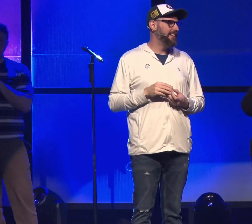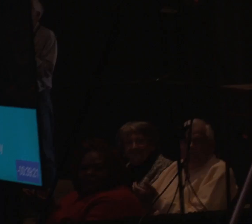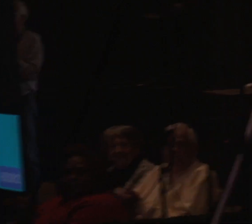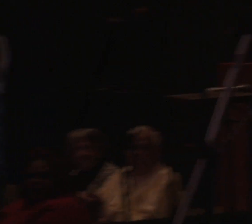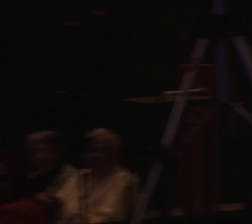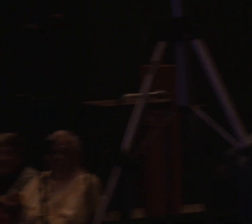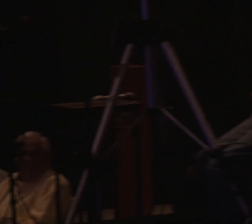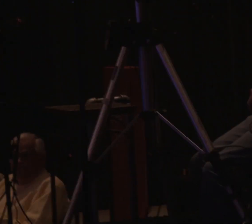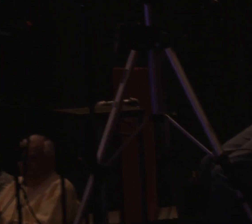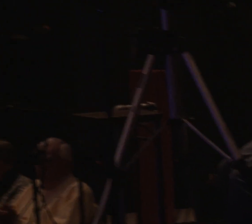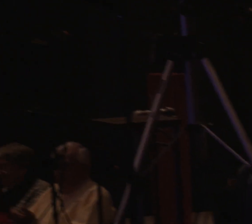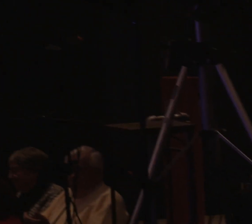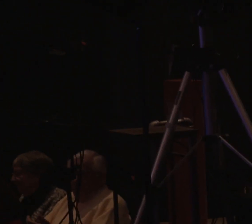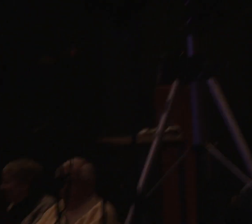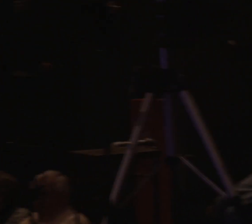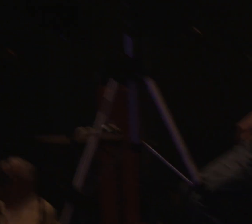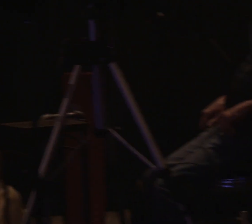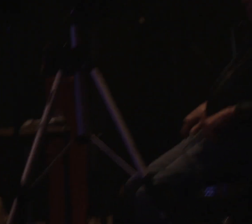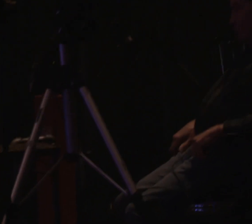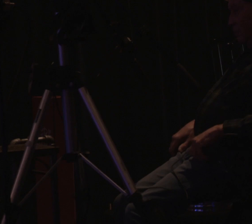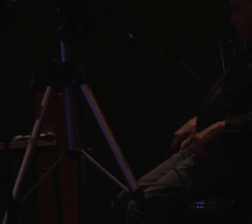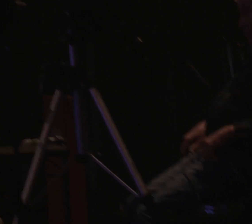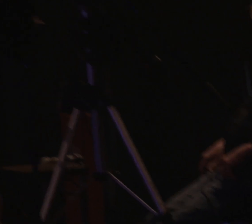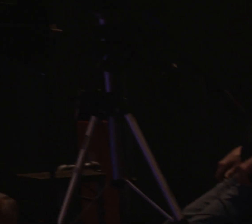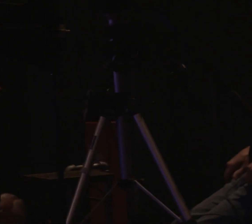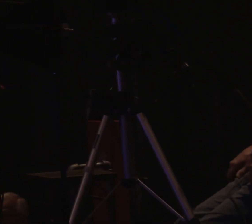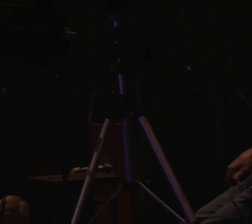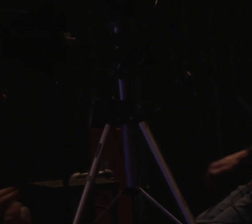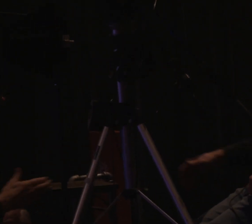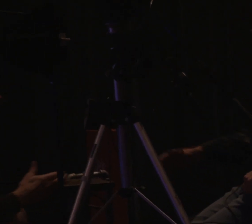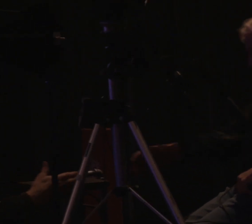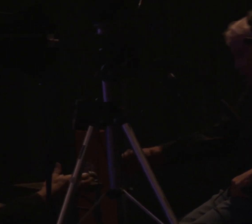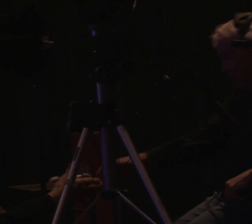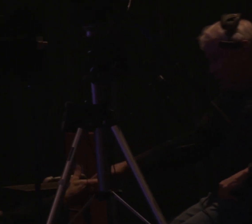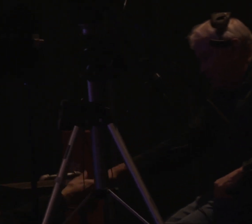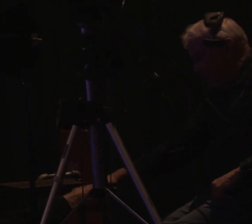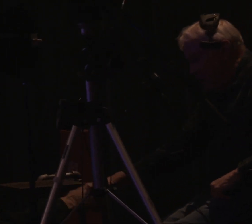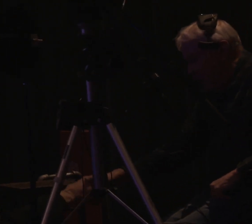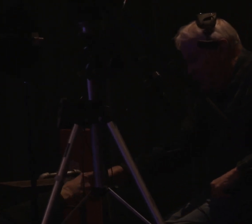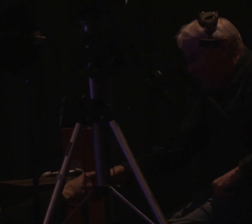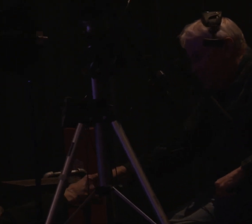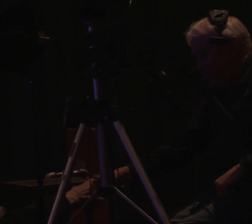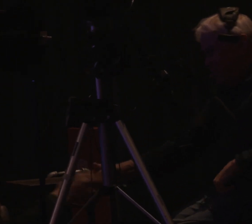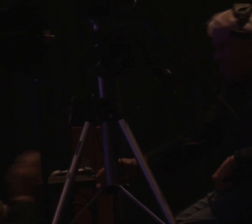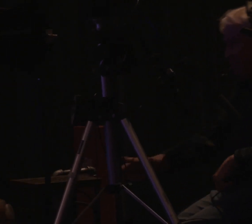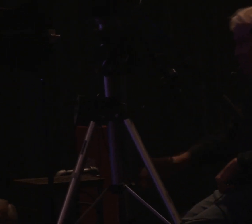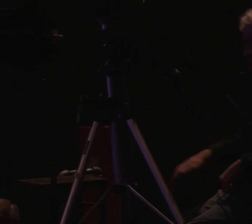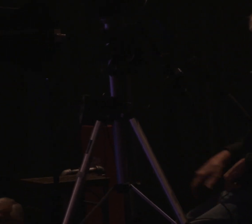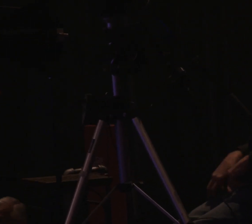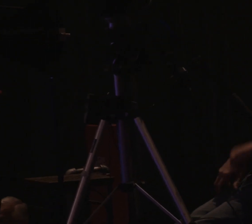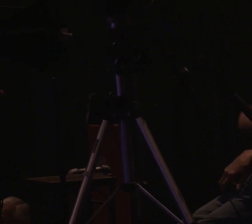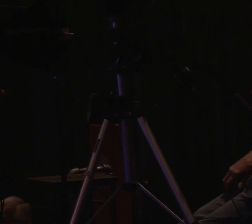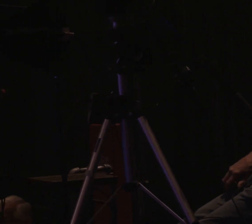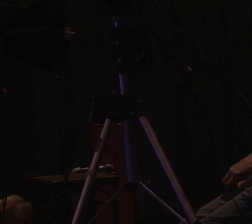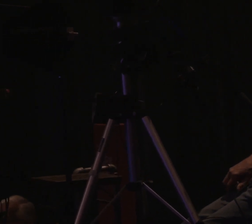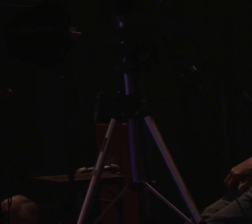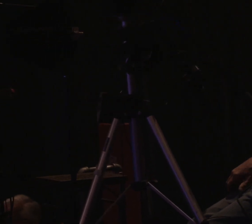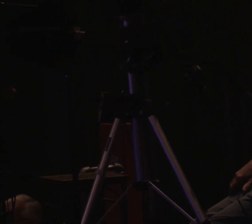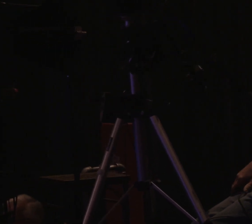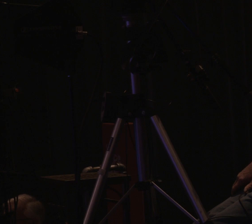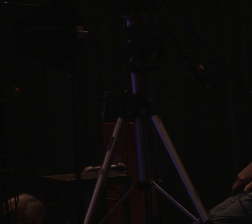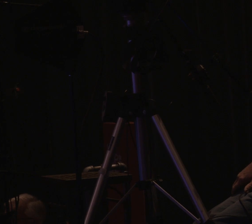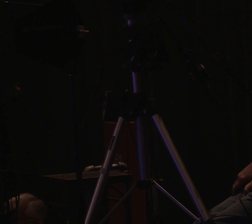And so some things you might not know about Larry. Larry's been a part of the church and around here for over 20